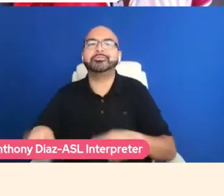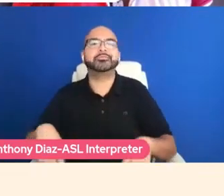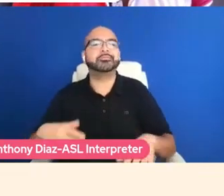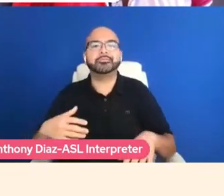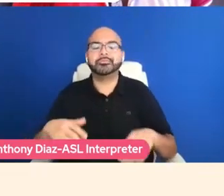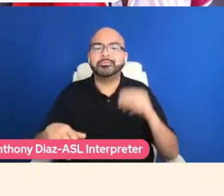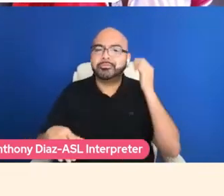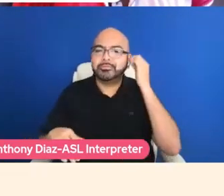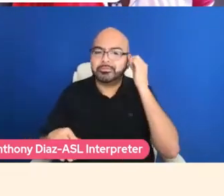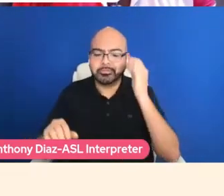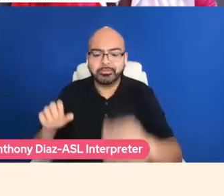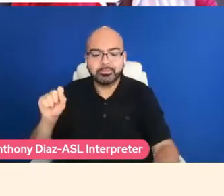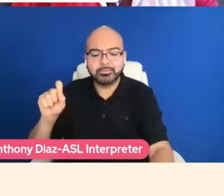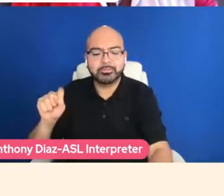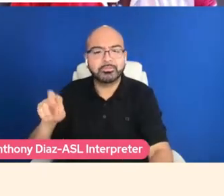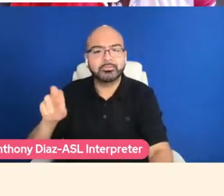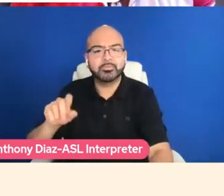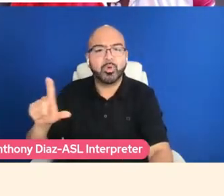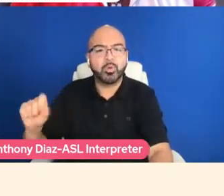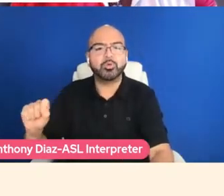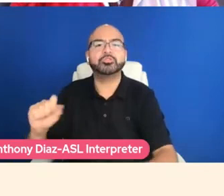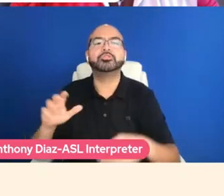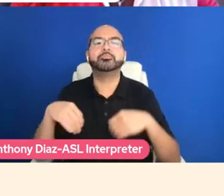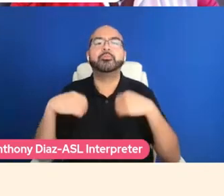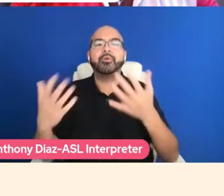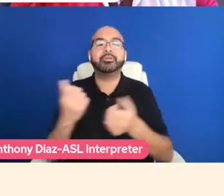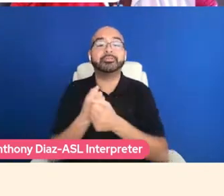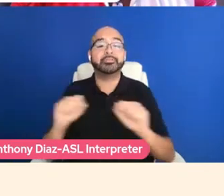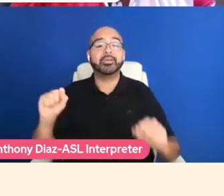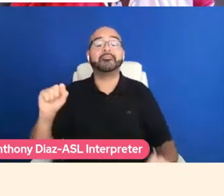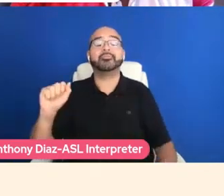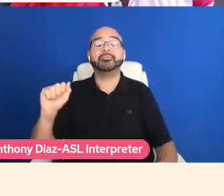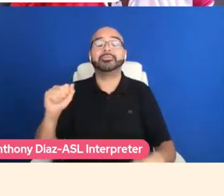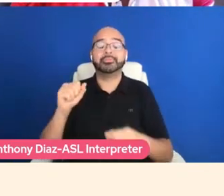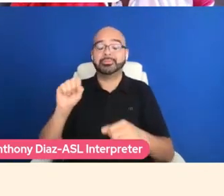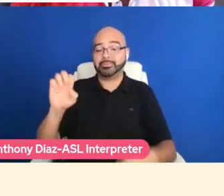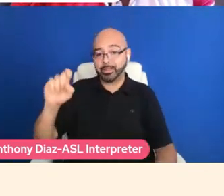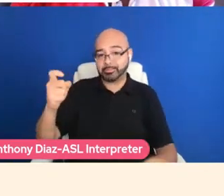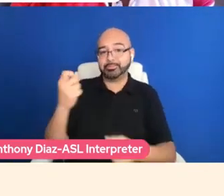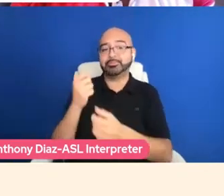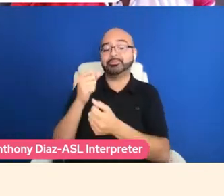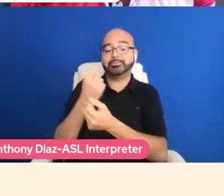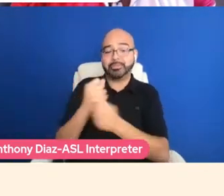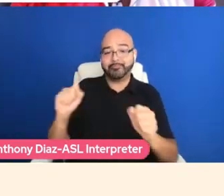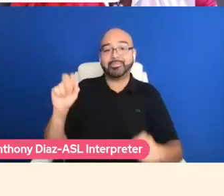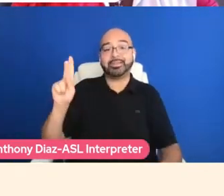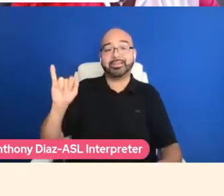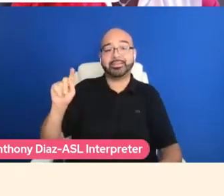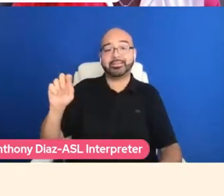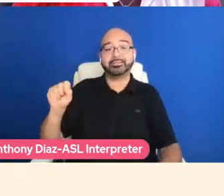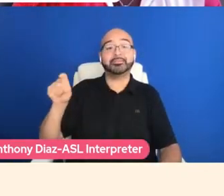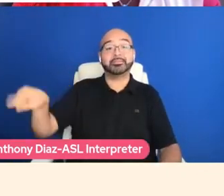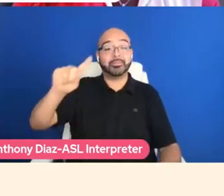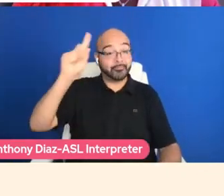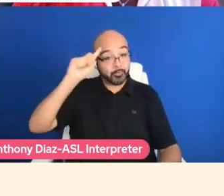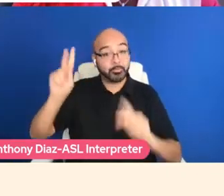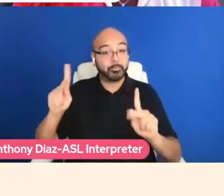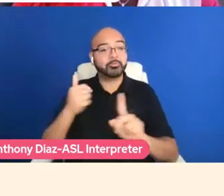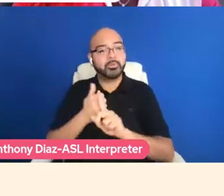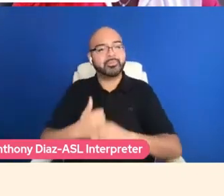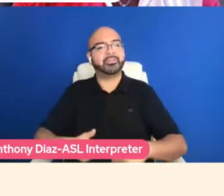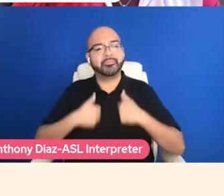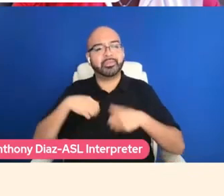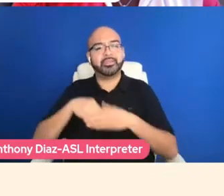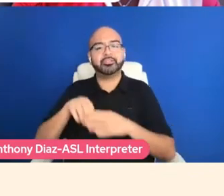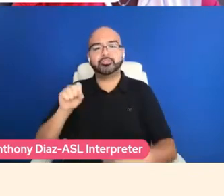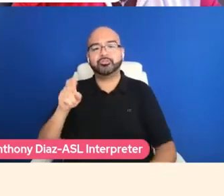strolls, providing safe sex kits to people that were living in survival mode, that were engaging in